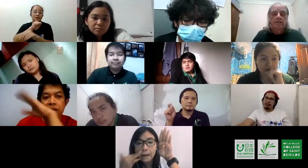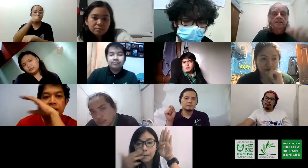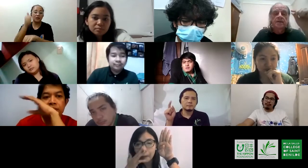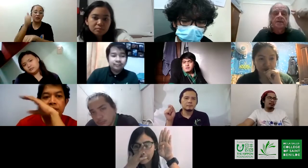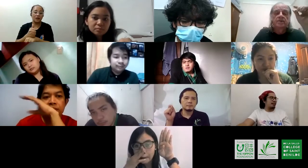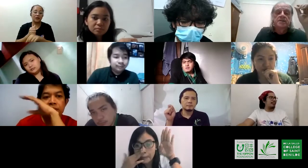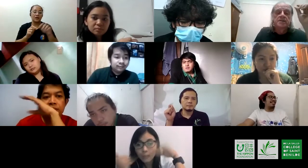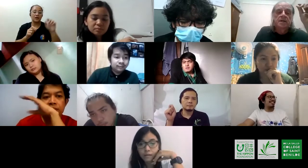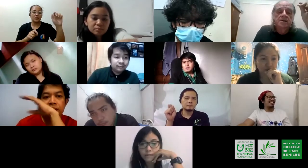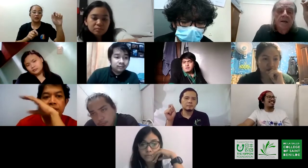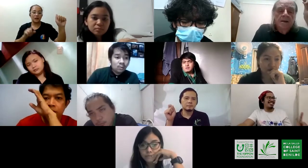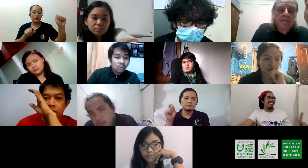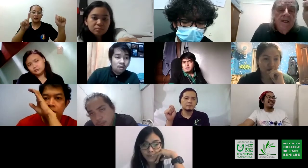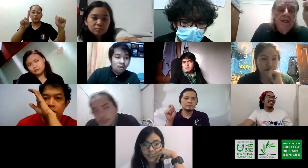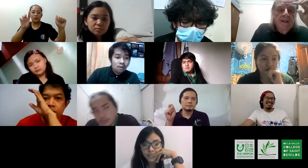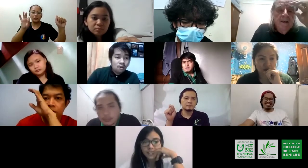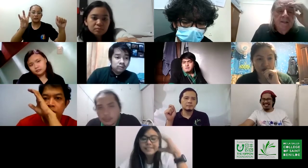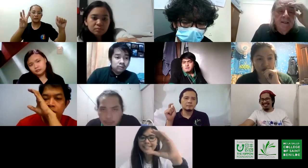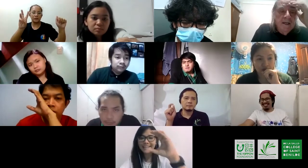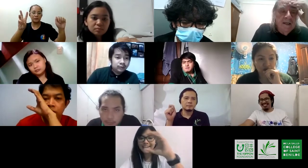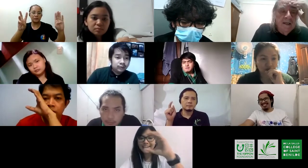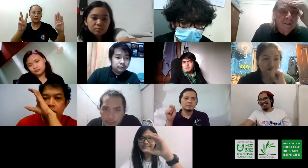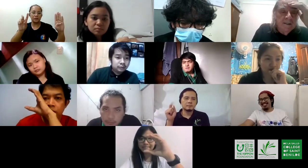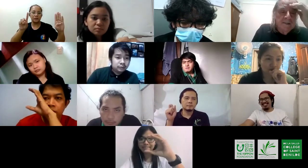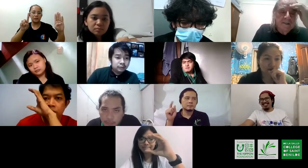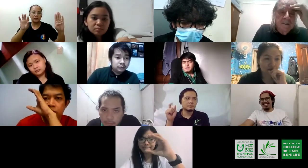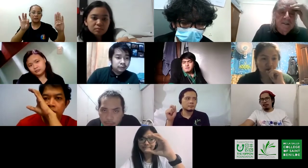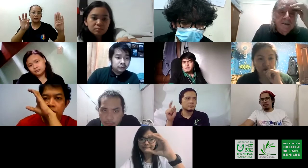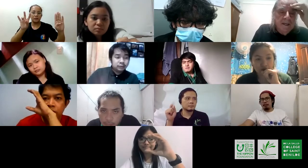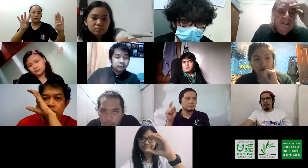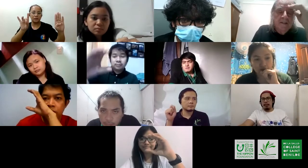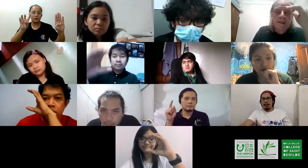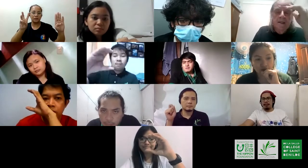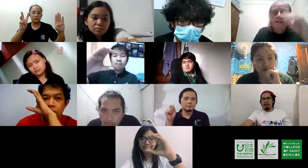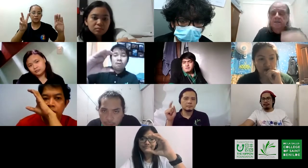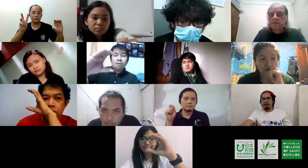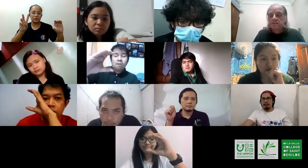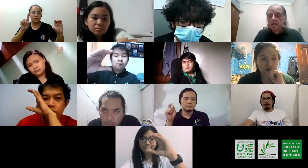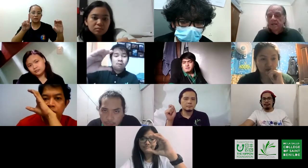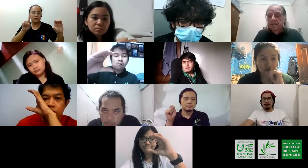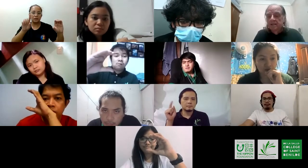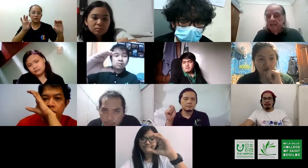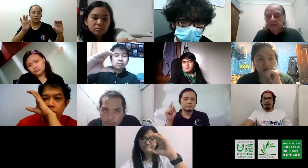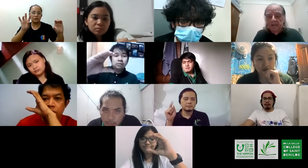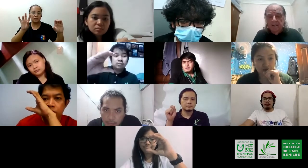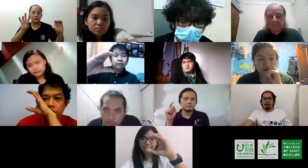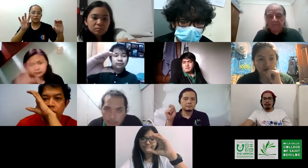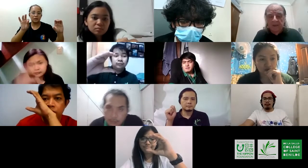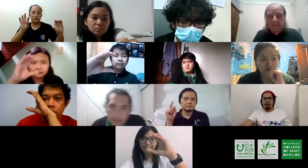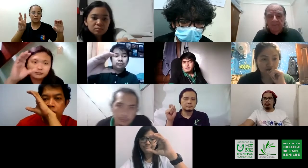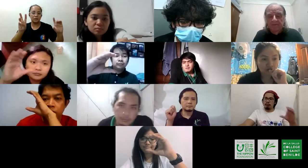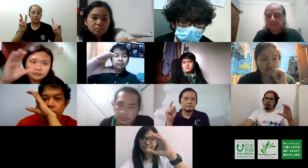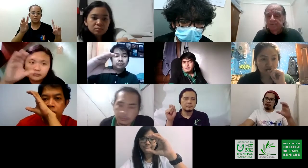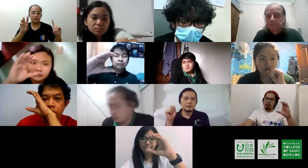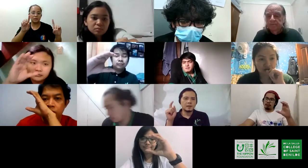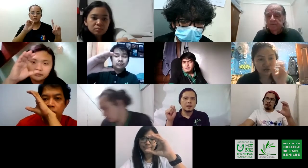all B's except for one A. B. 1907. Yes. The Philippine Federation of